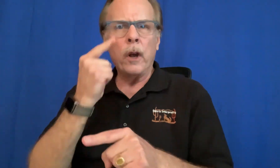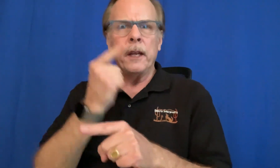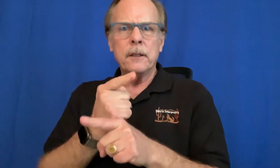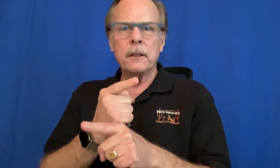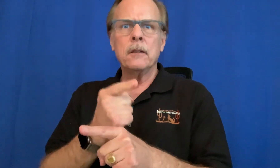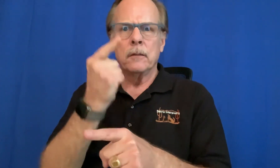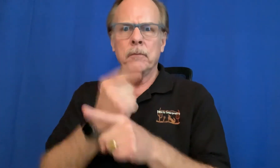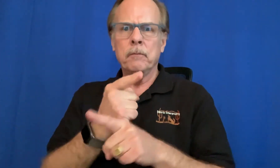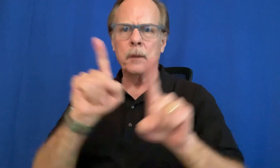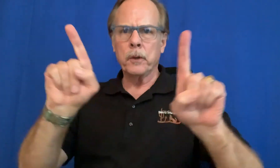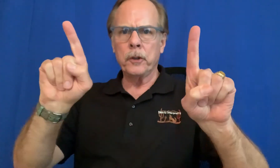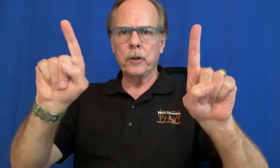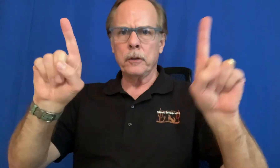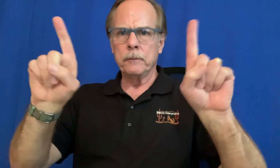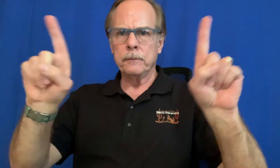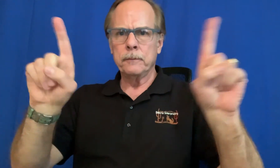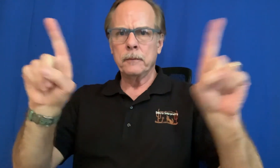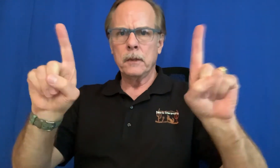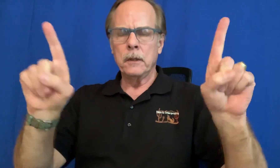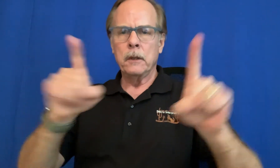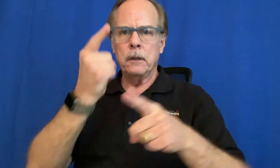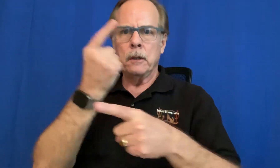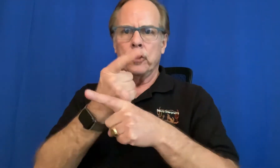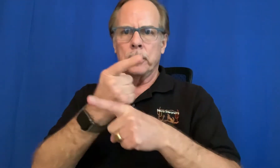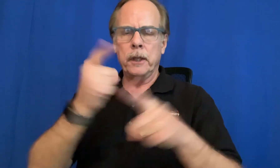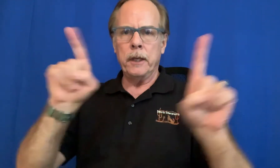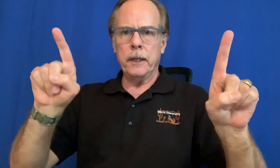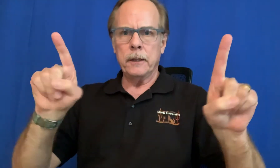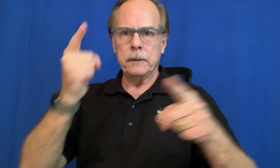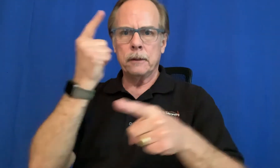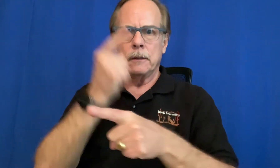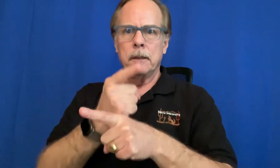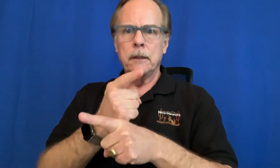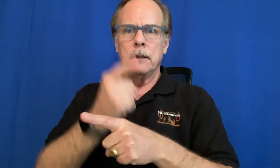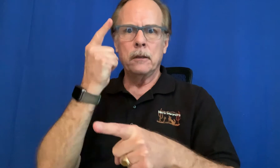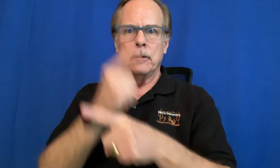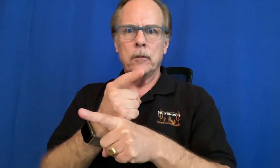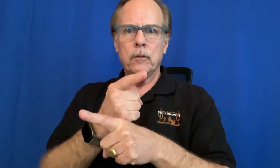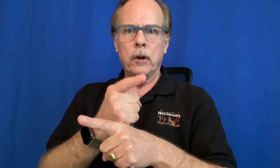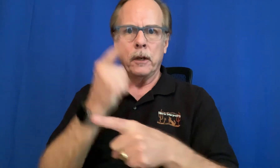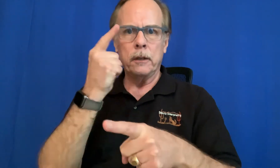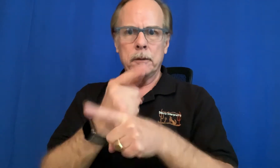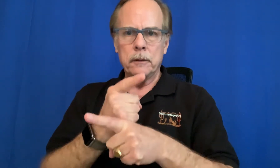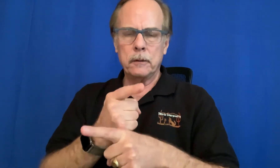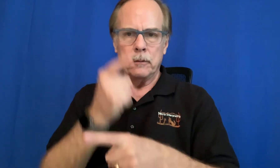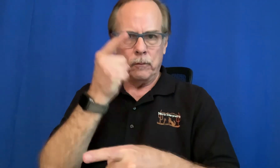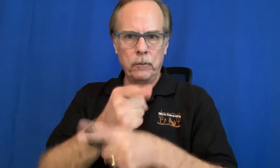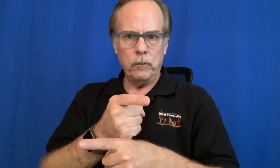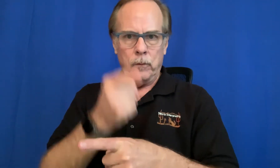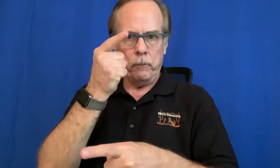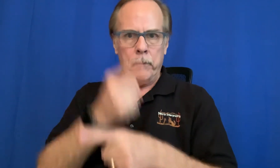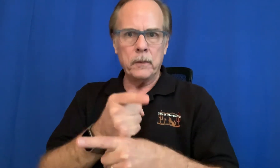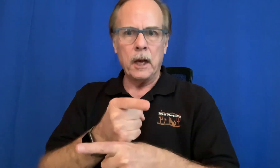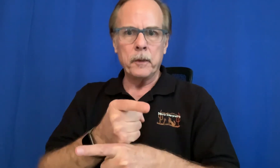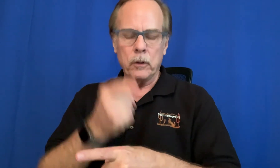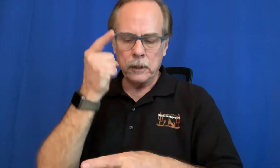Right, remember your D hands, right? Dominant on top of